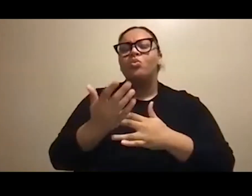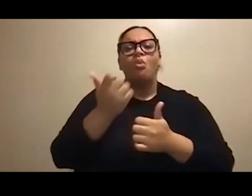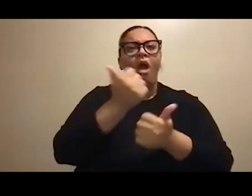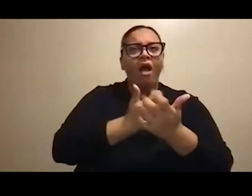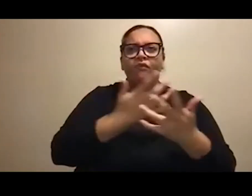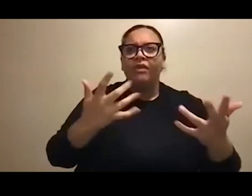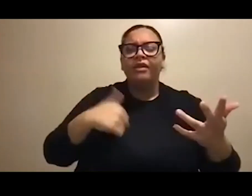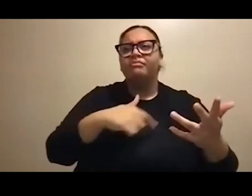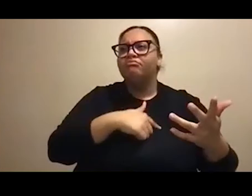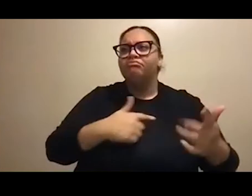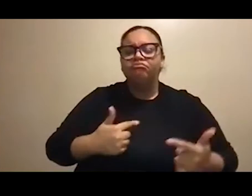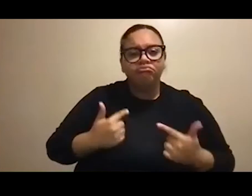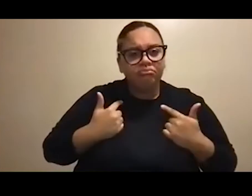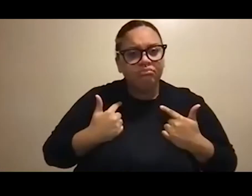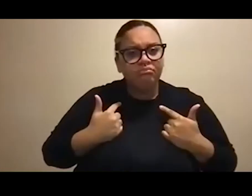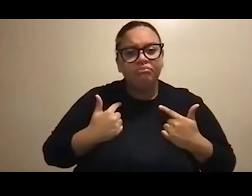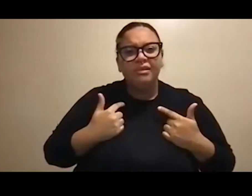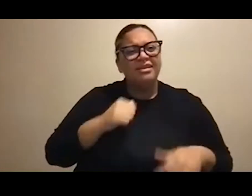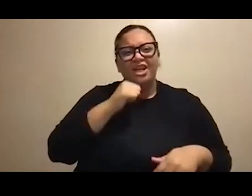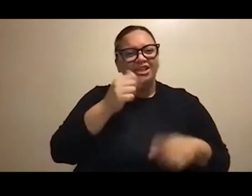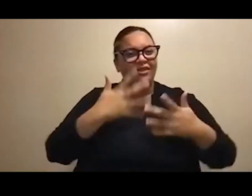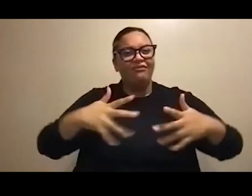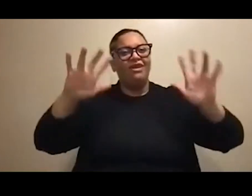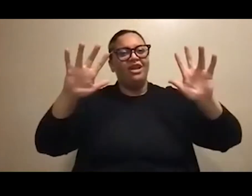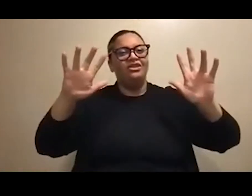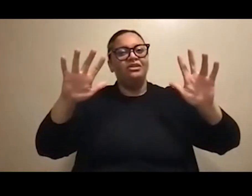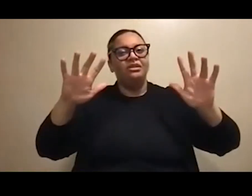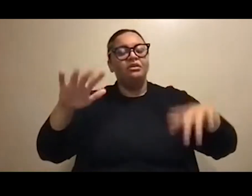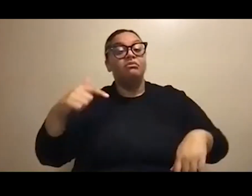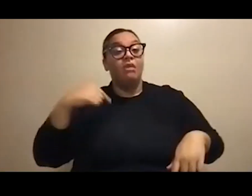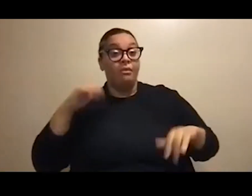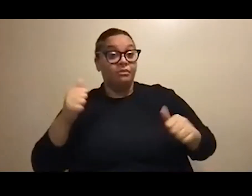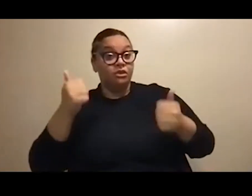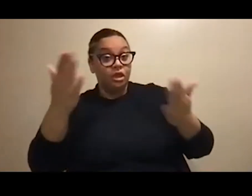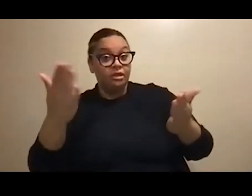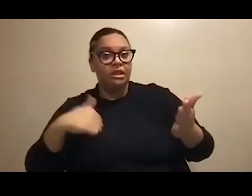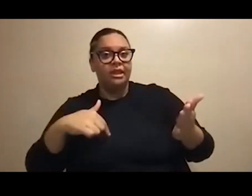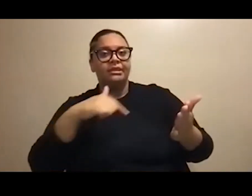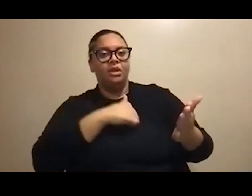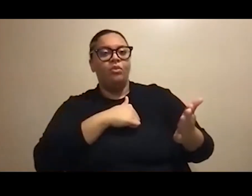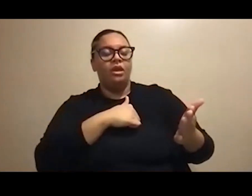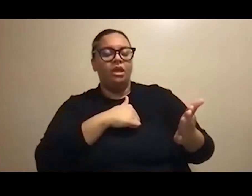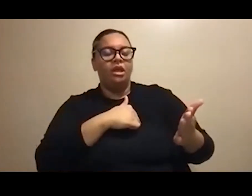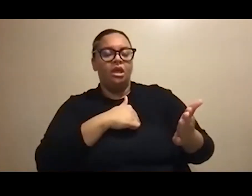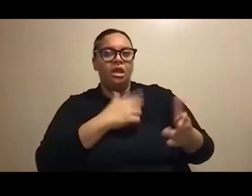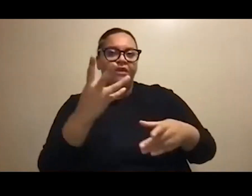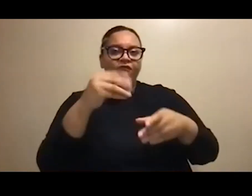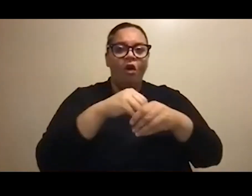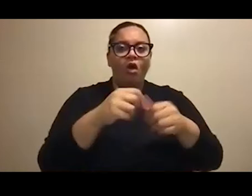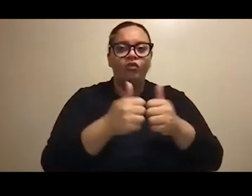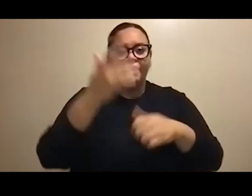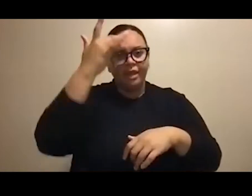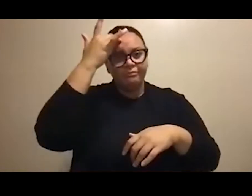unfinished. What I'm suggesting is that we engage in intellectual feng shui toward the end of a